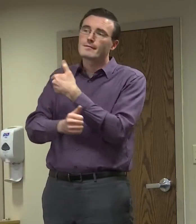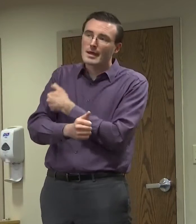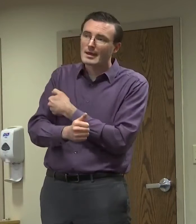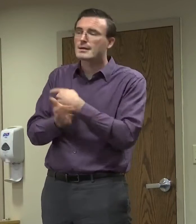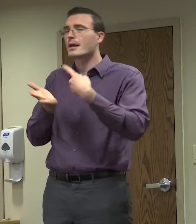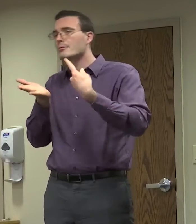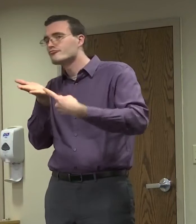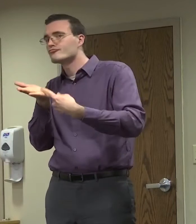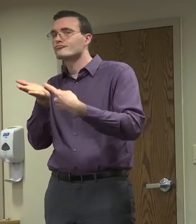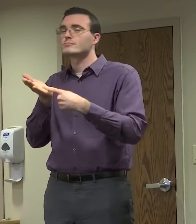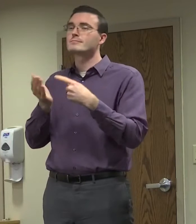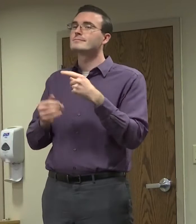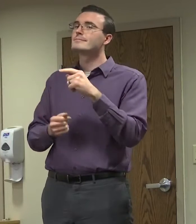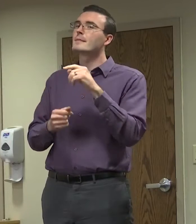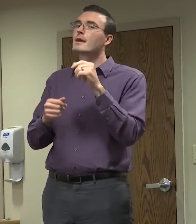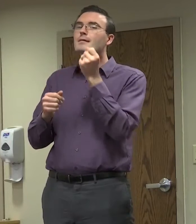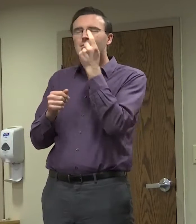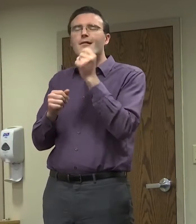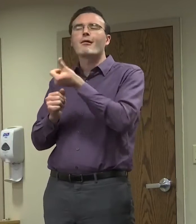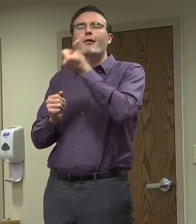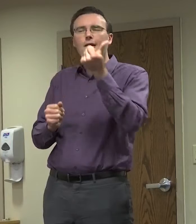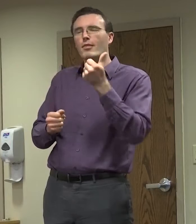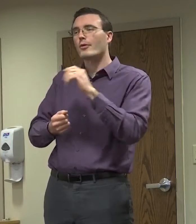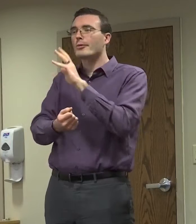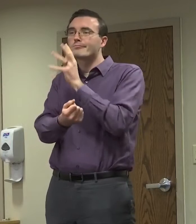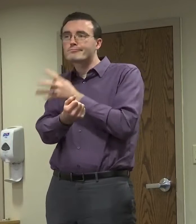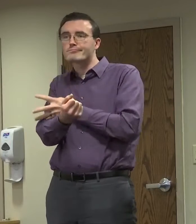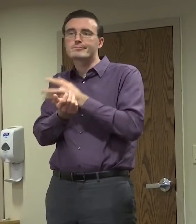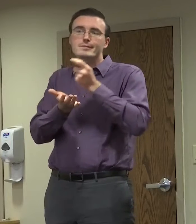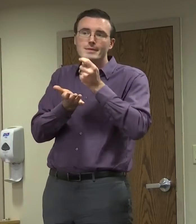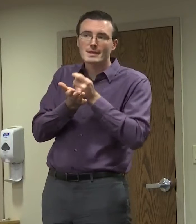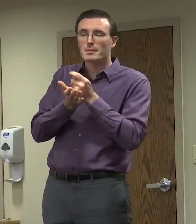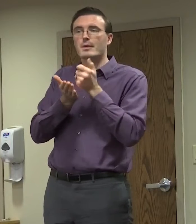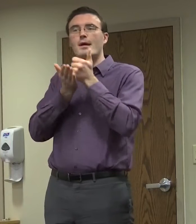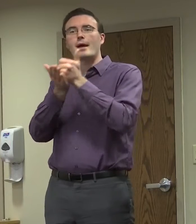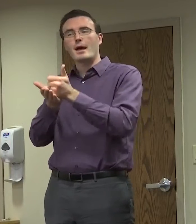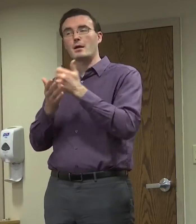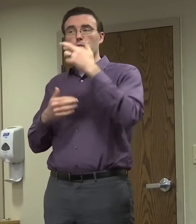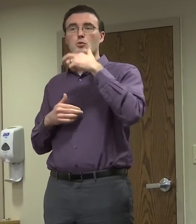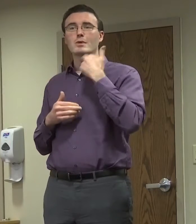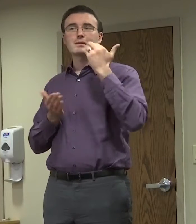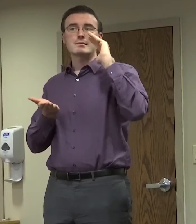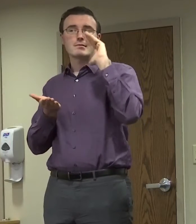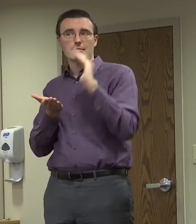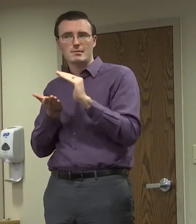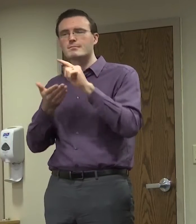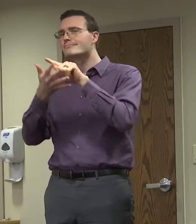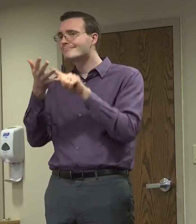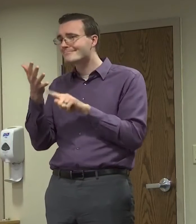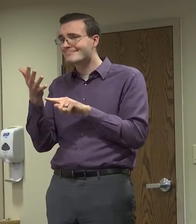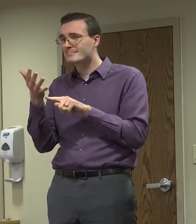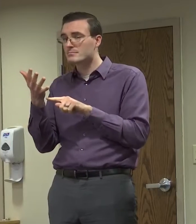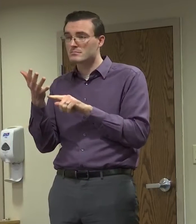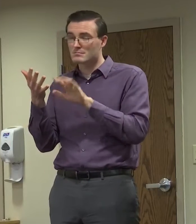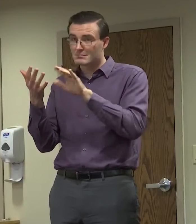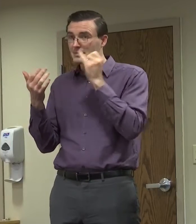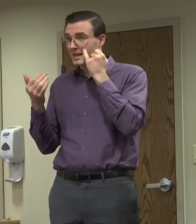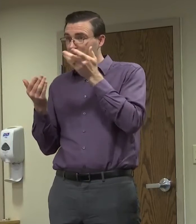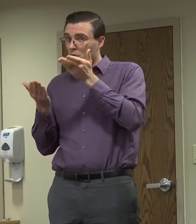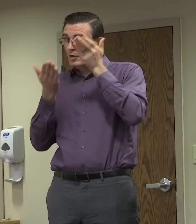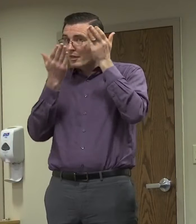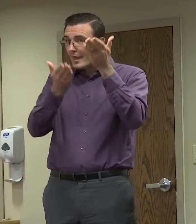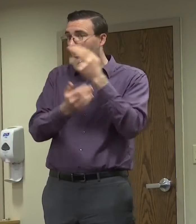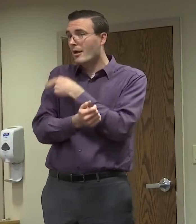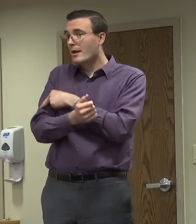talk about the infusion therapies that will help reduce the risk. But if you're in the hospital or already on oxygen, it won't